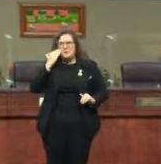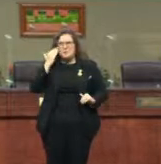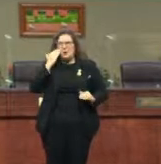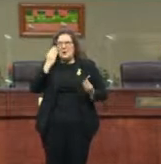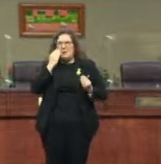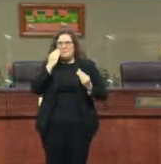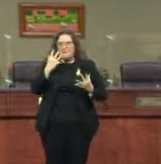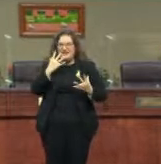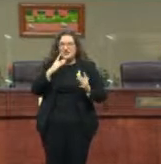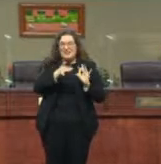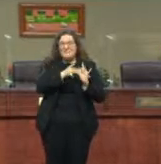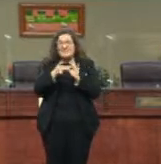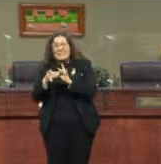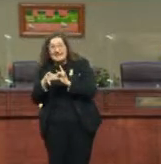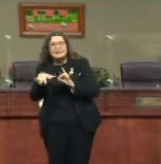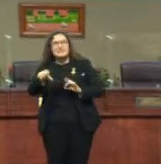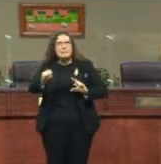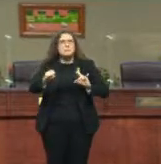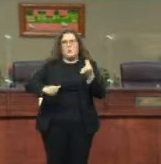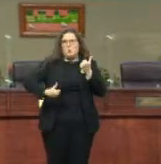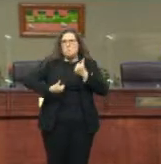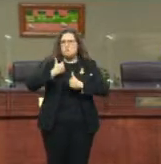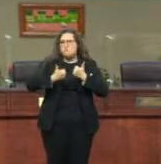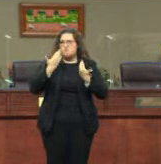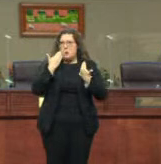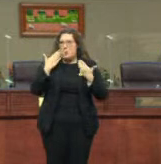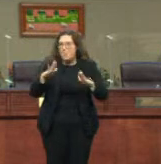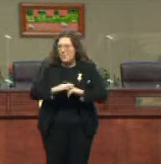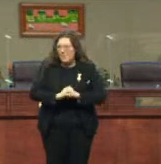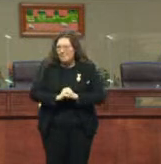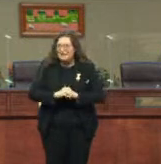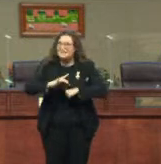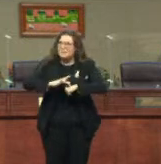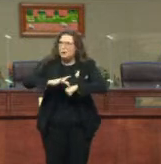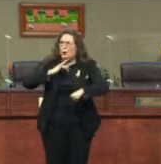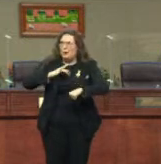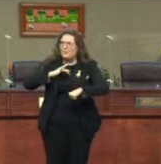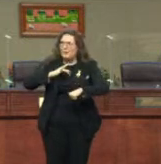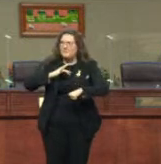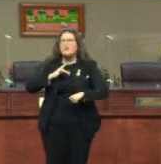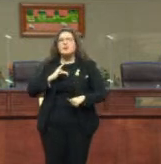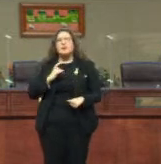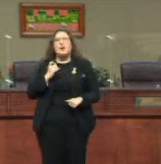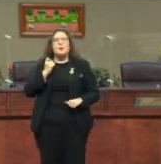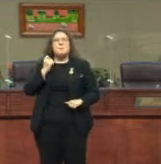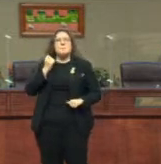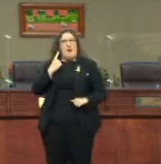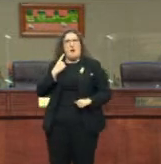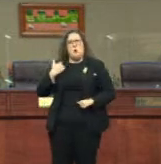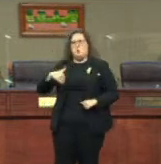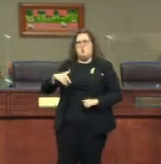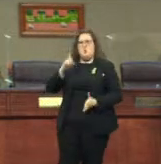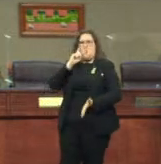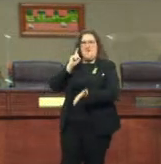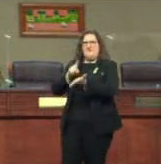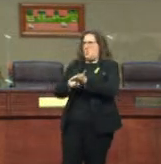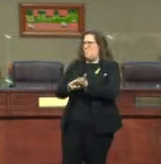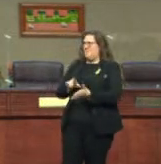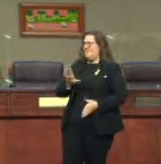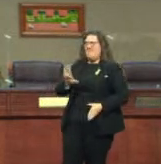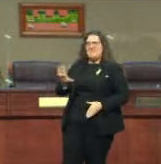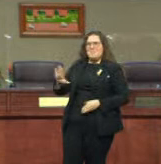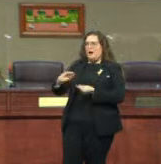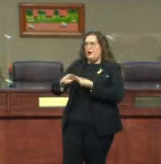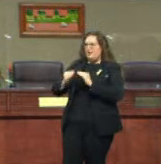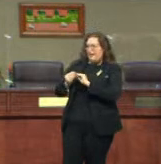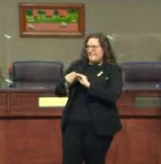process as we go, but it's starting to show significant improvement in the